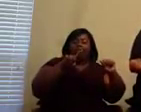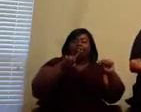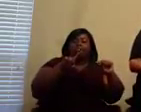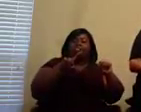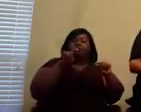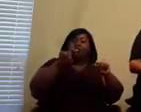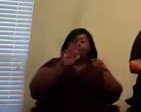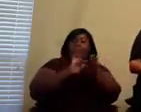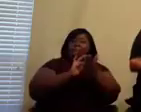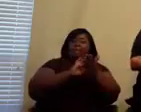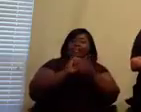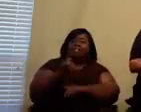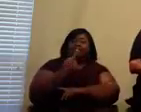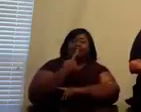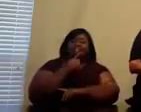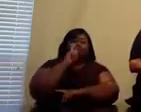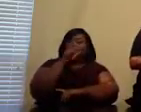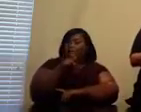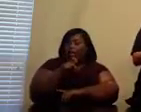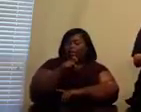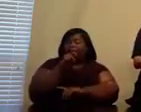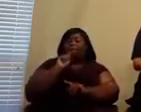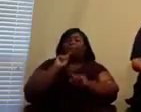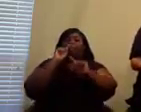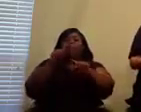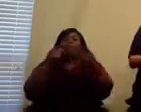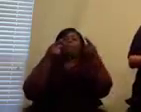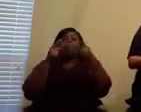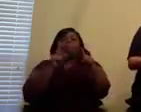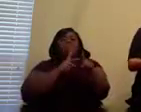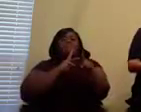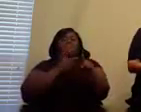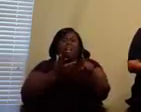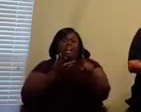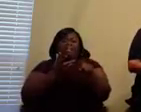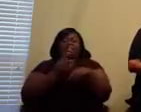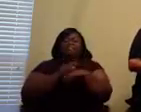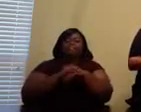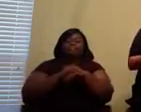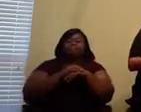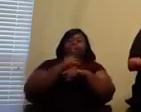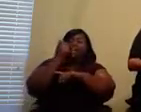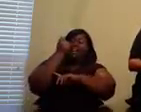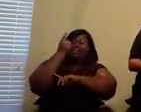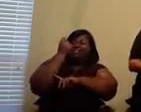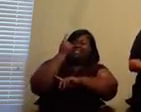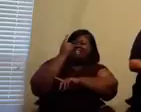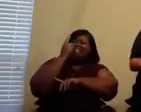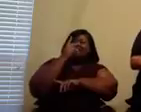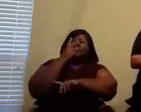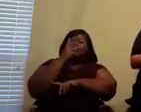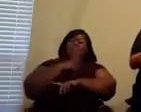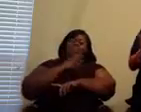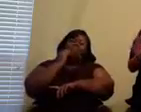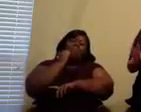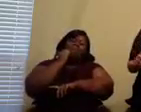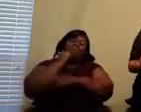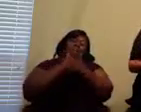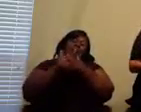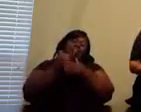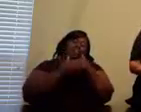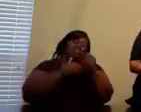an event to go to, and she was fine. She was still a little bit uncomfortable, but she was still fine. We were able